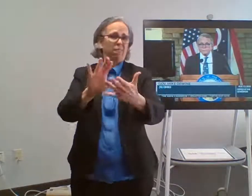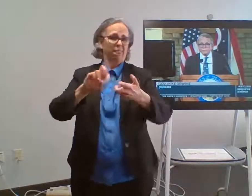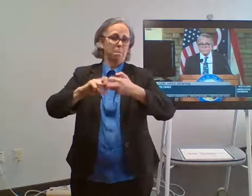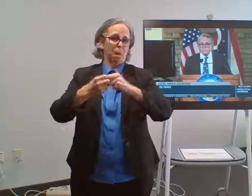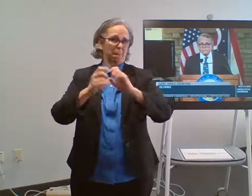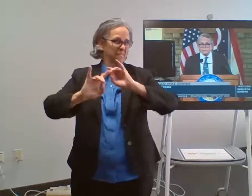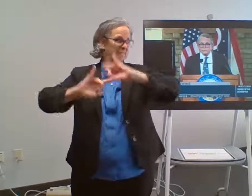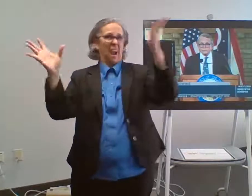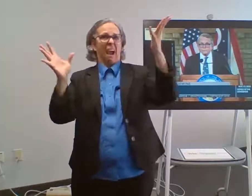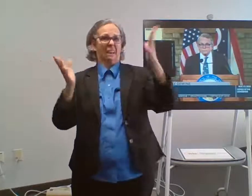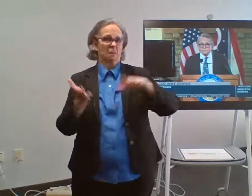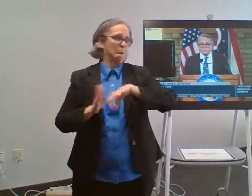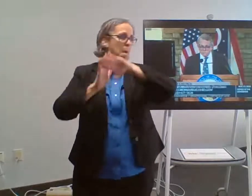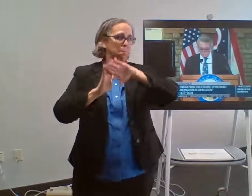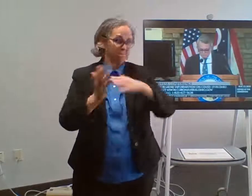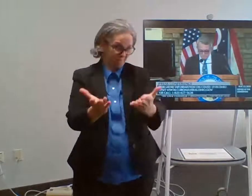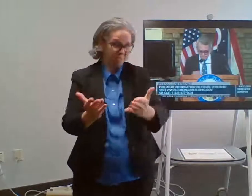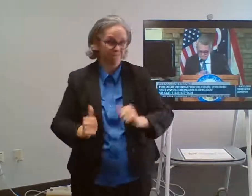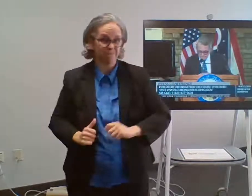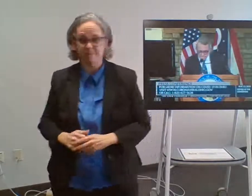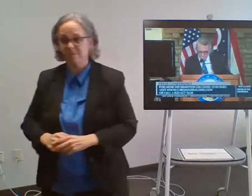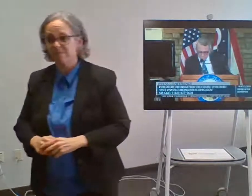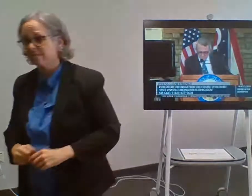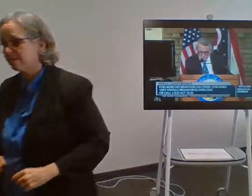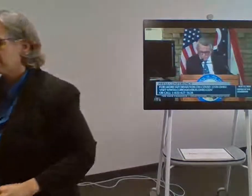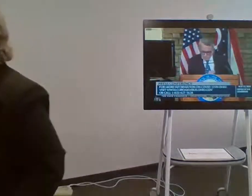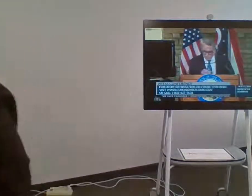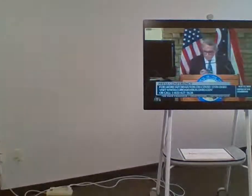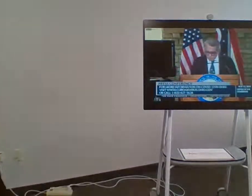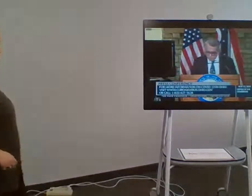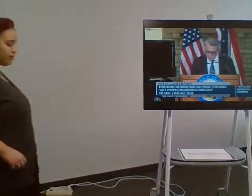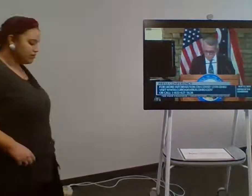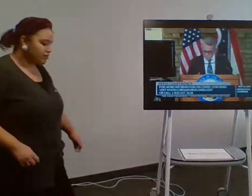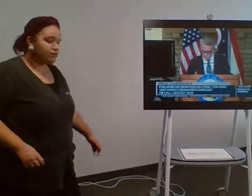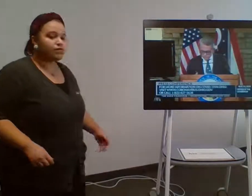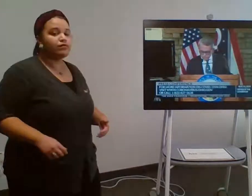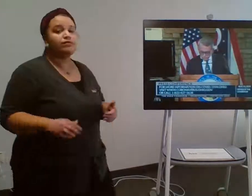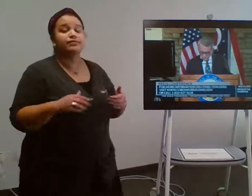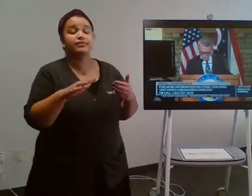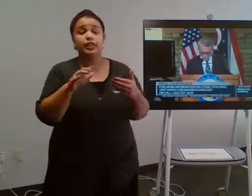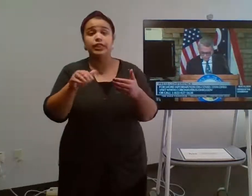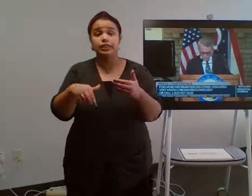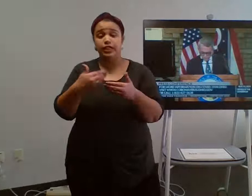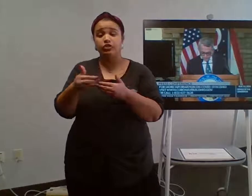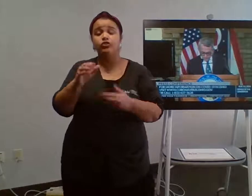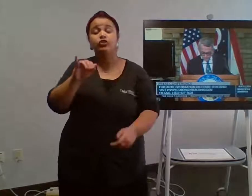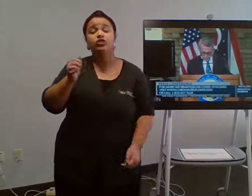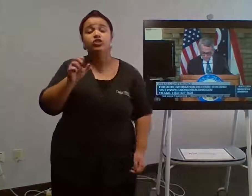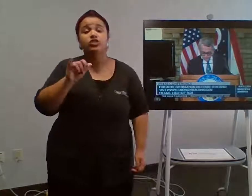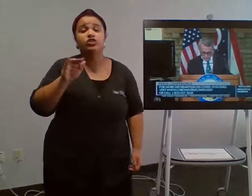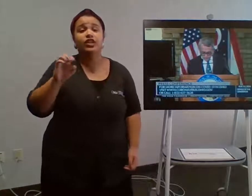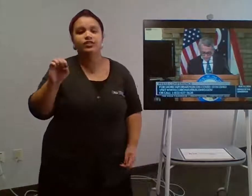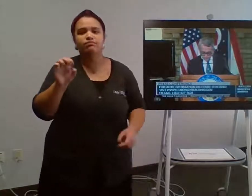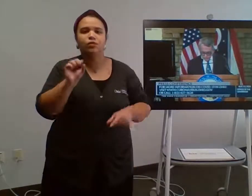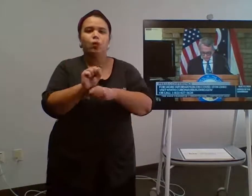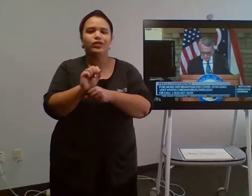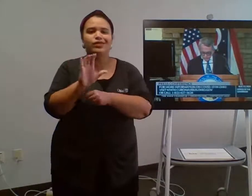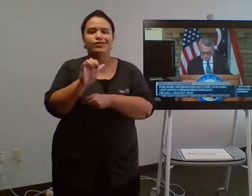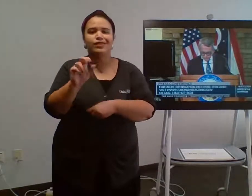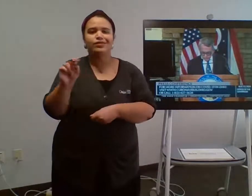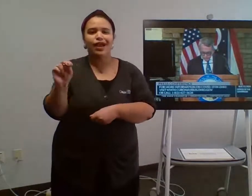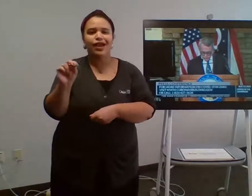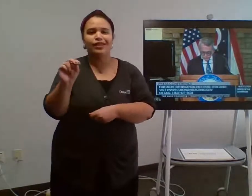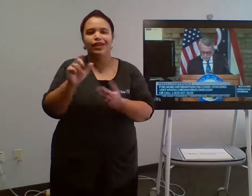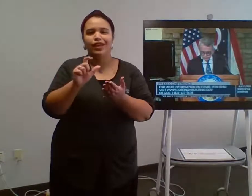Next question is from Jesse Balmer to the Cincinnati Enquirer. Hey, Governor, my question is, why